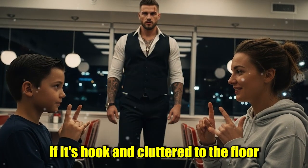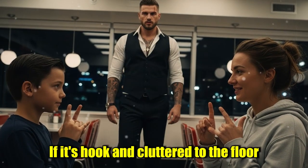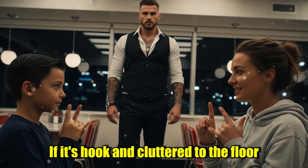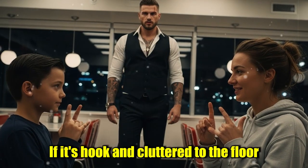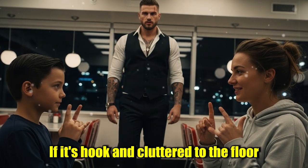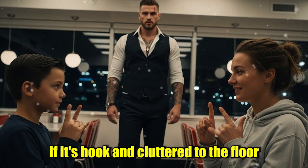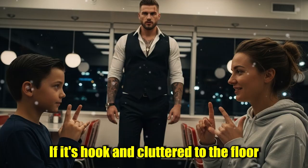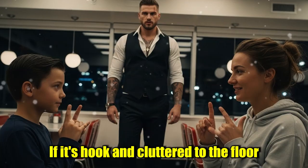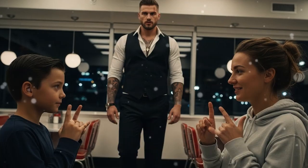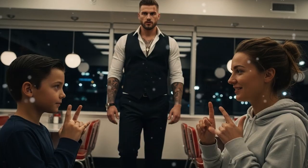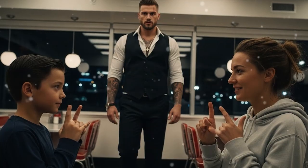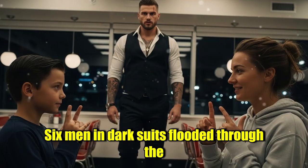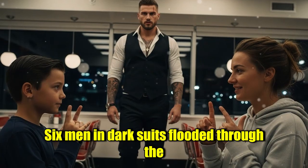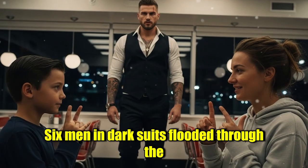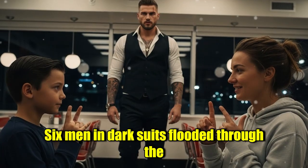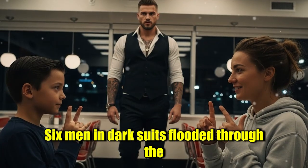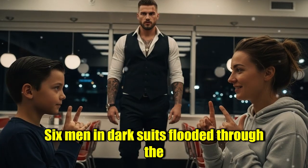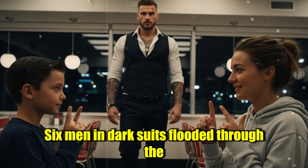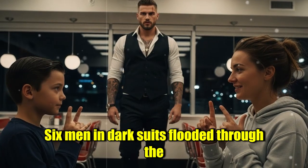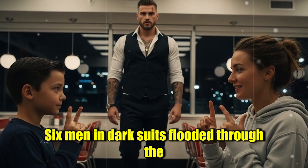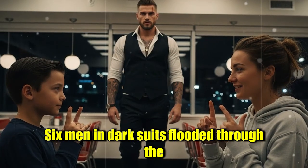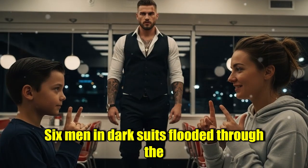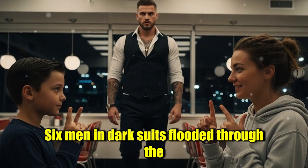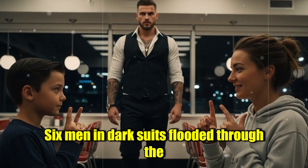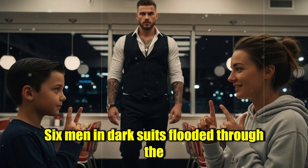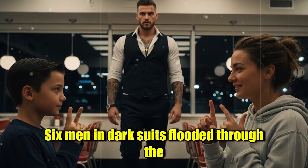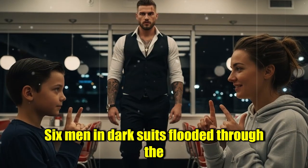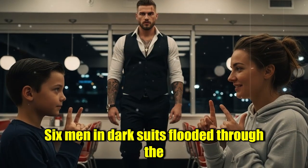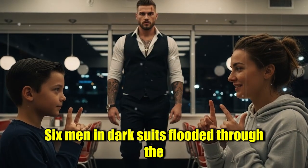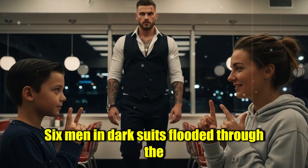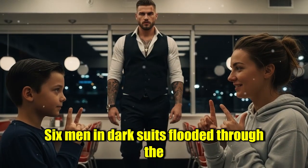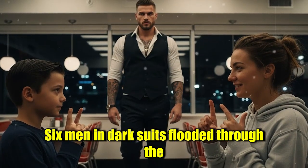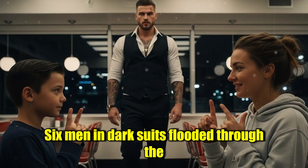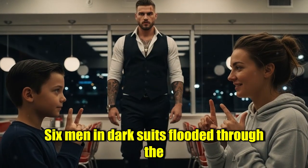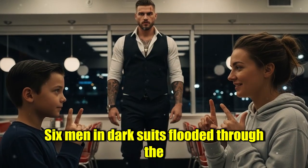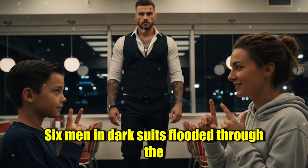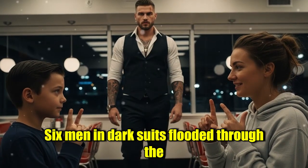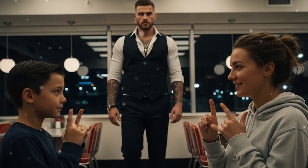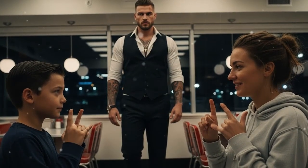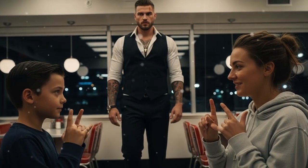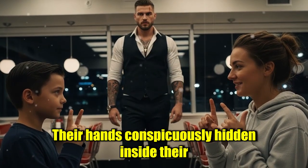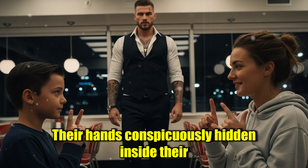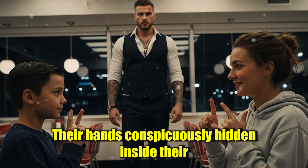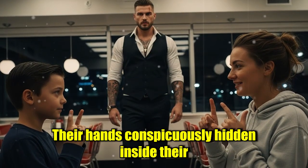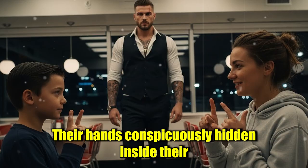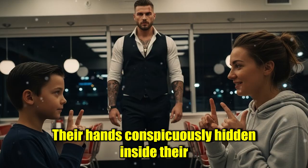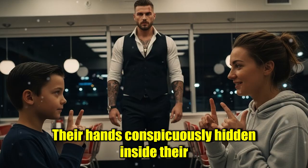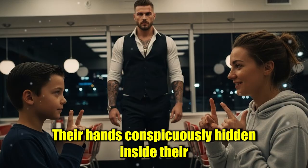and clattered to the floor. Emma's blood turned to ice as 6 men in dark suits flooded through the entrance, their hands